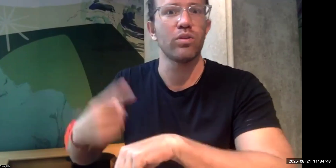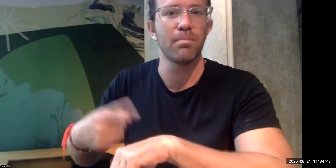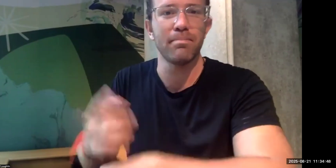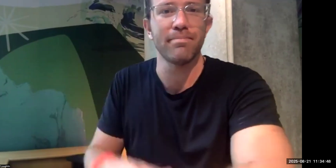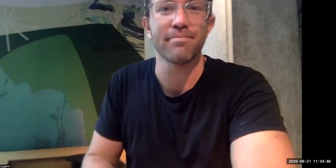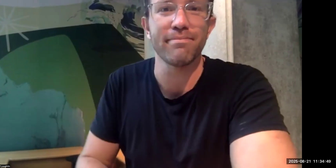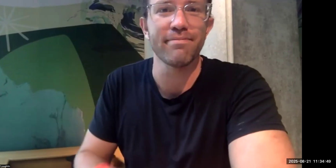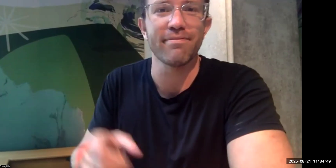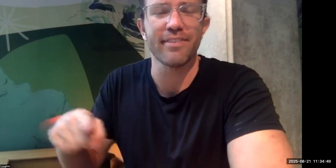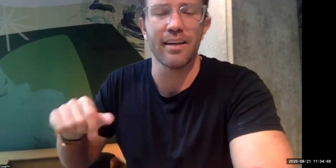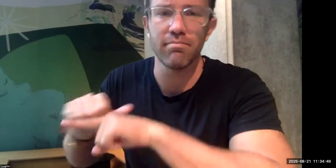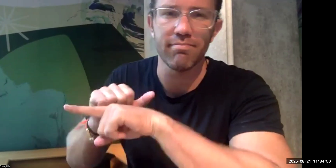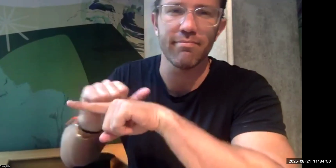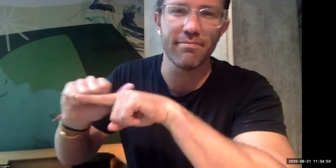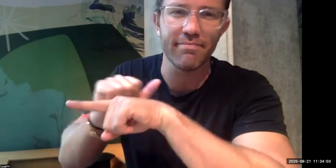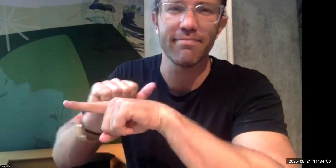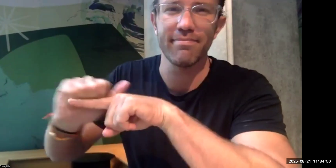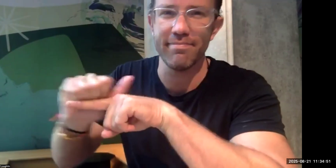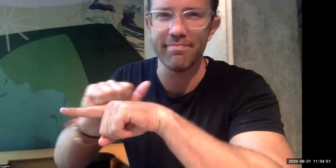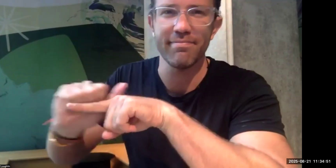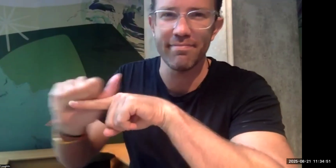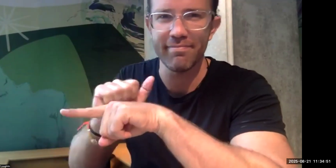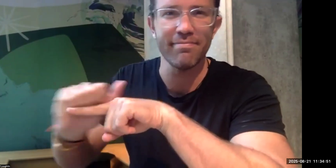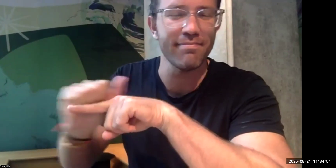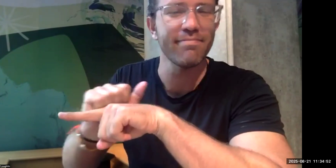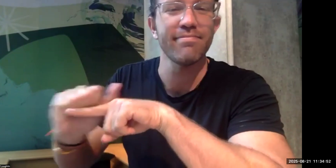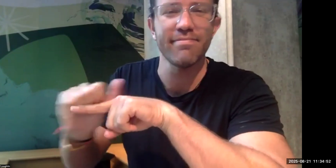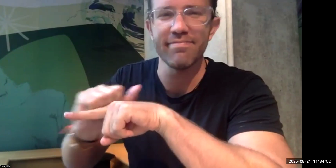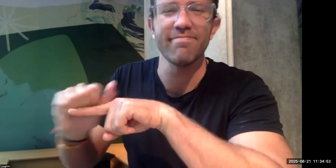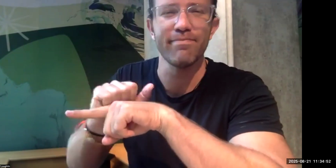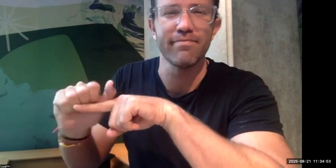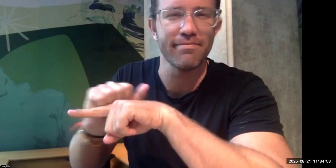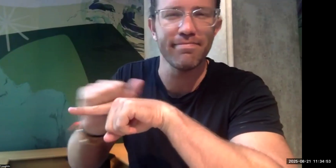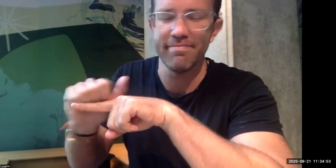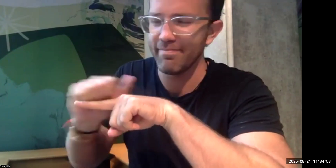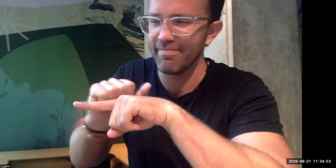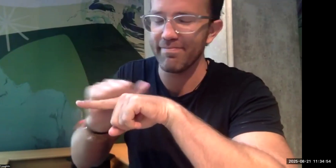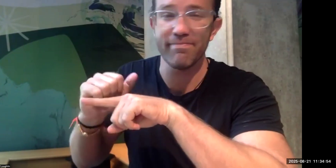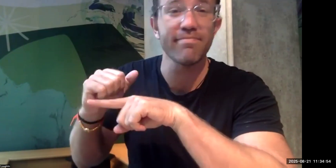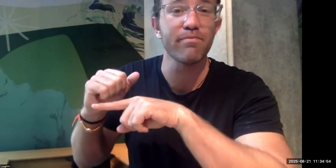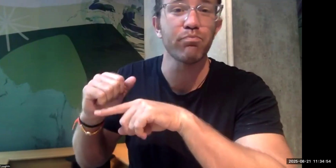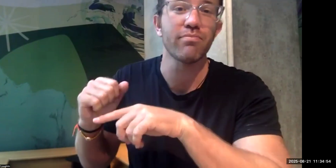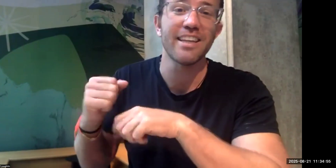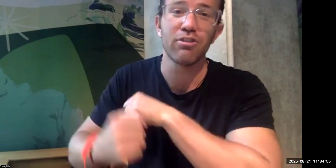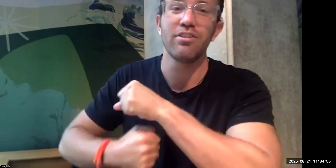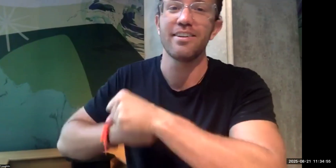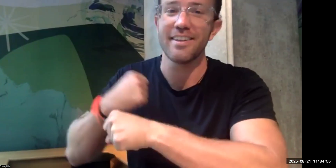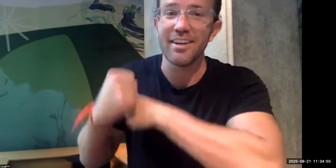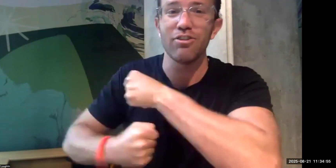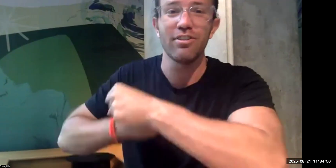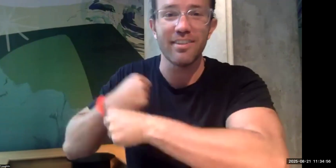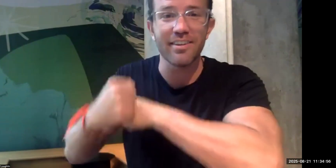of sport like that. Do they do things one time? No, they practice things over and over and over and over and over